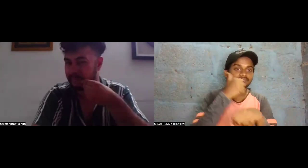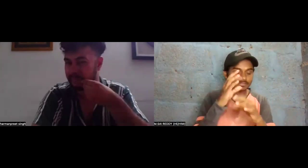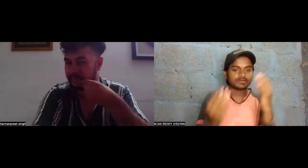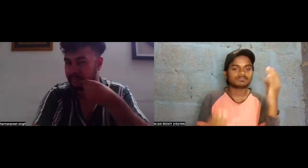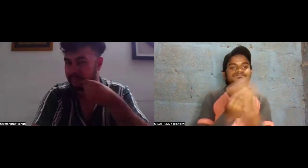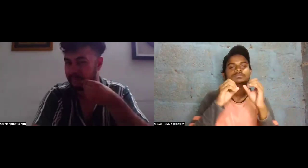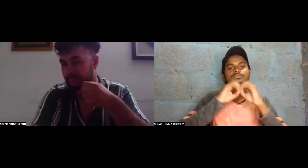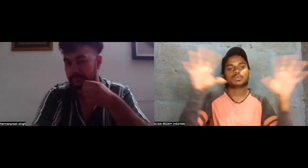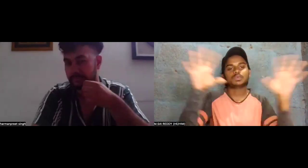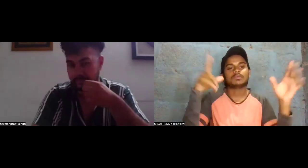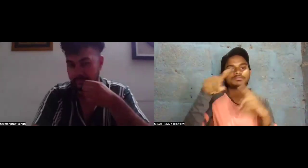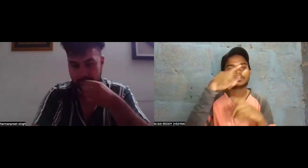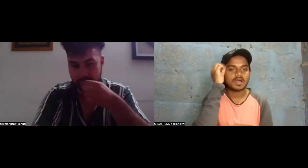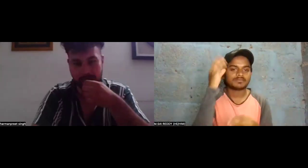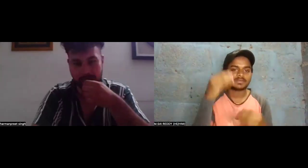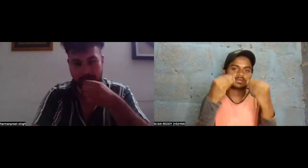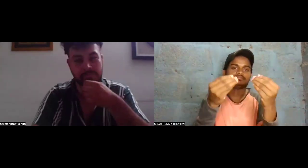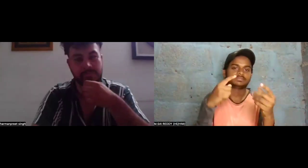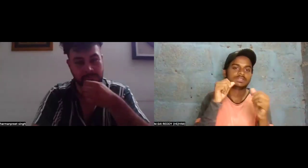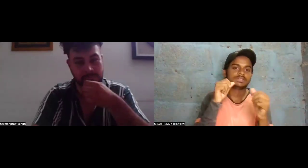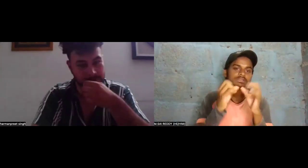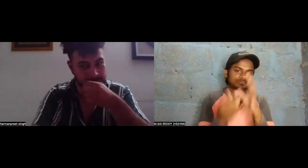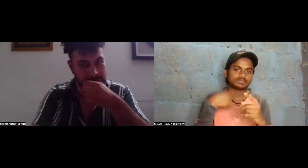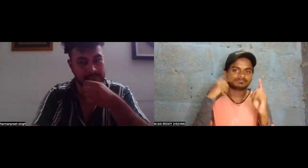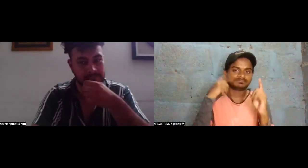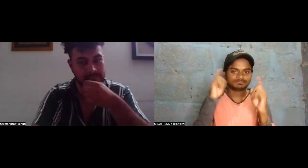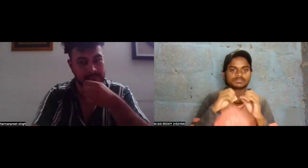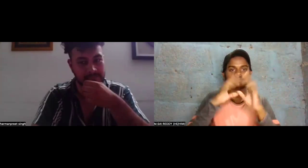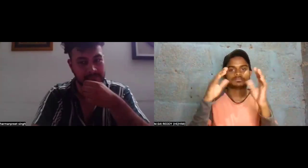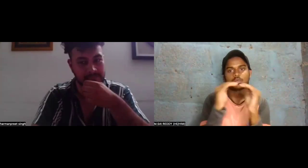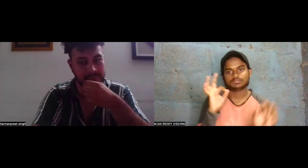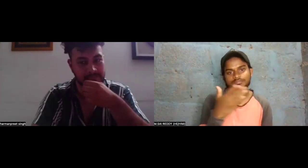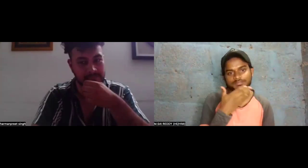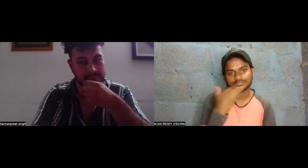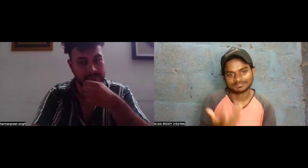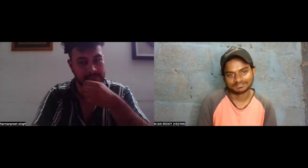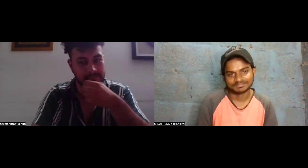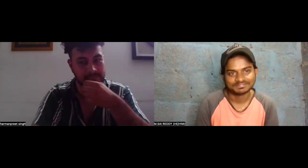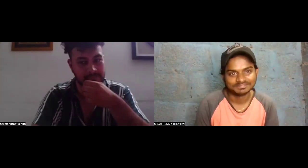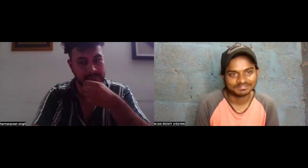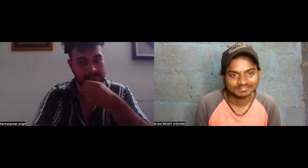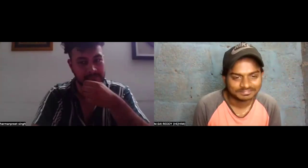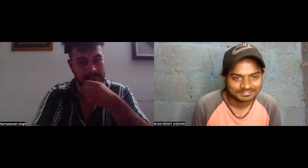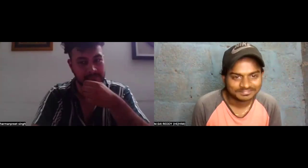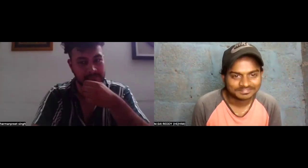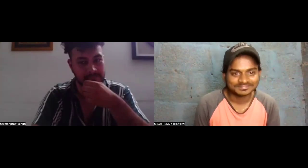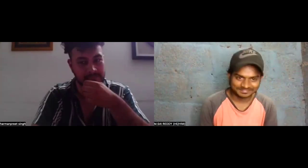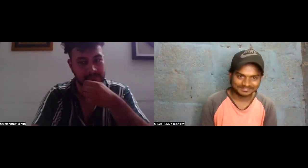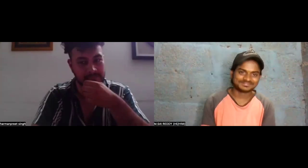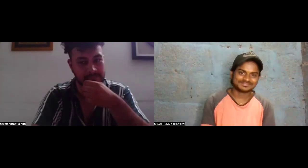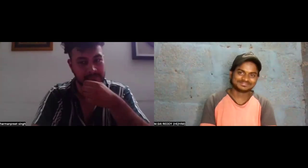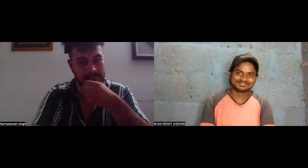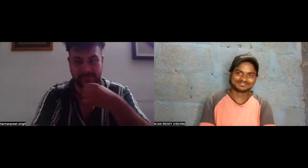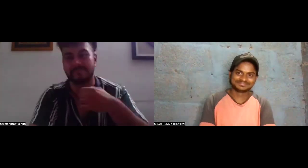consultant. Right now, I'm just gaining a lot of experiences, resources, and materials. Hopefully, it materializes onto some kind